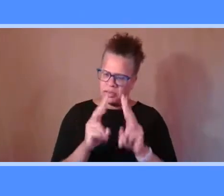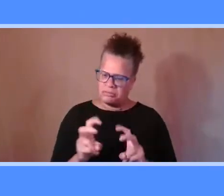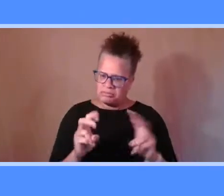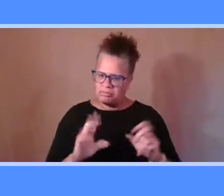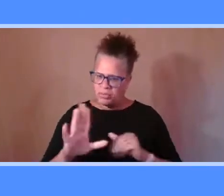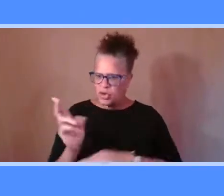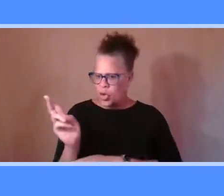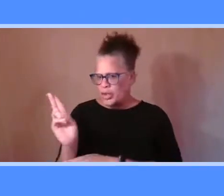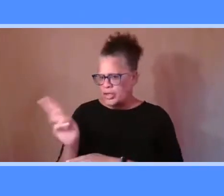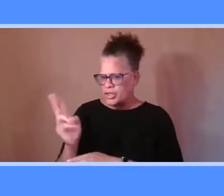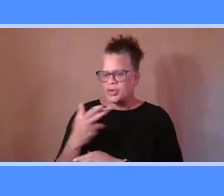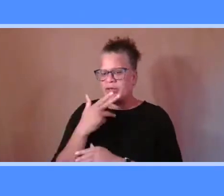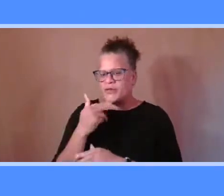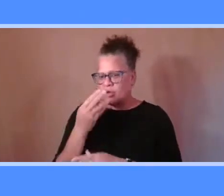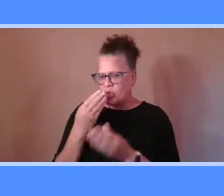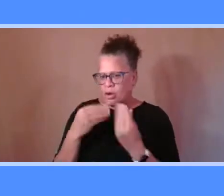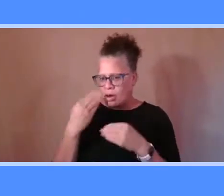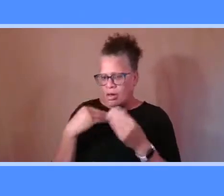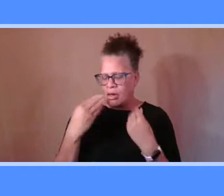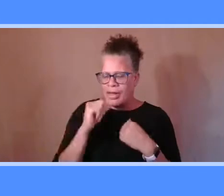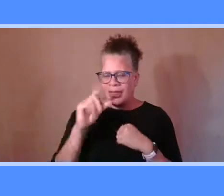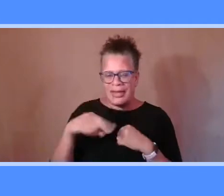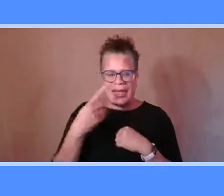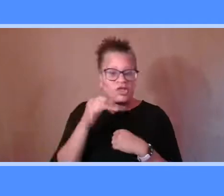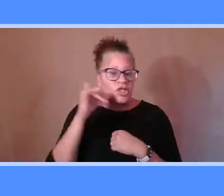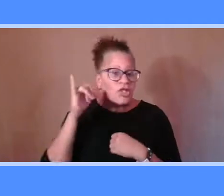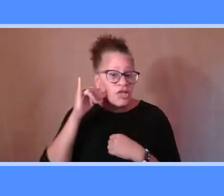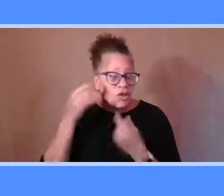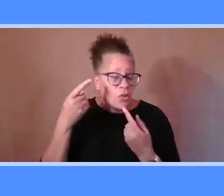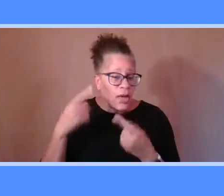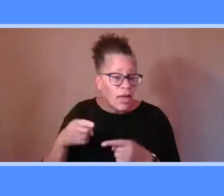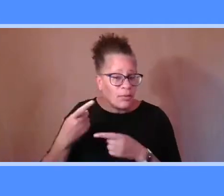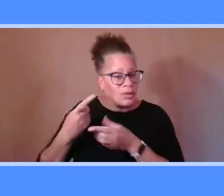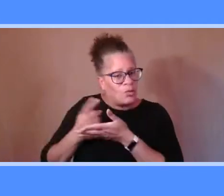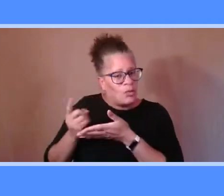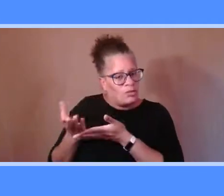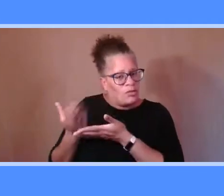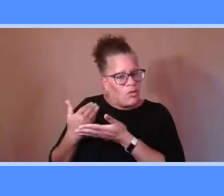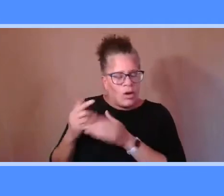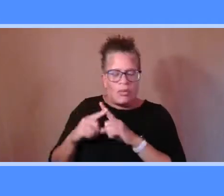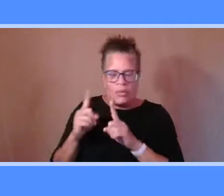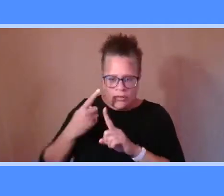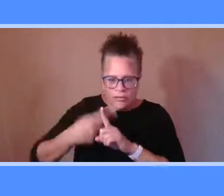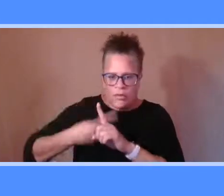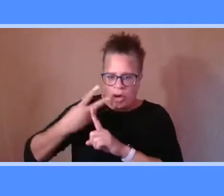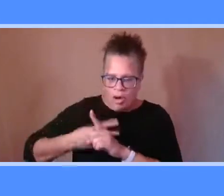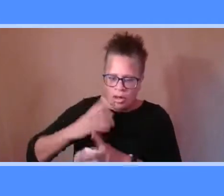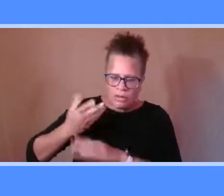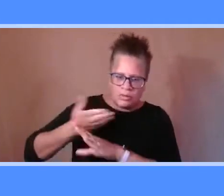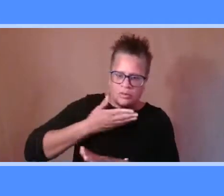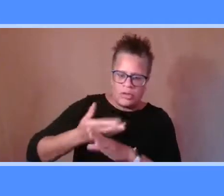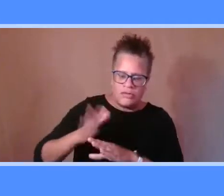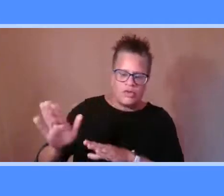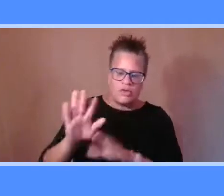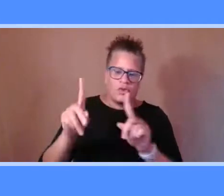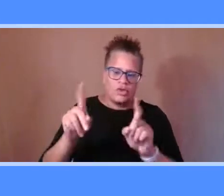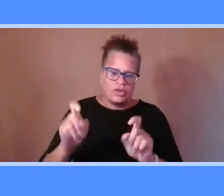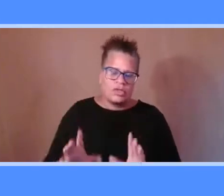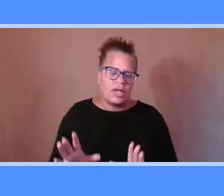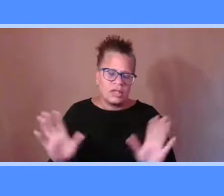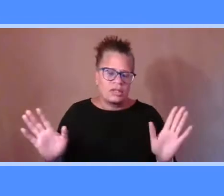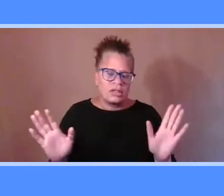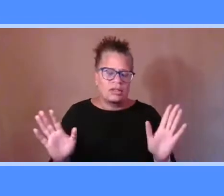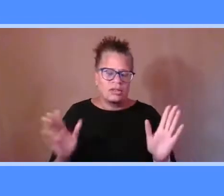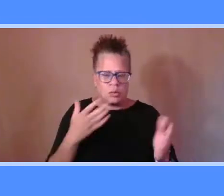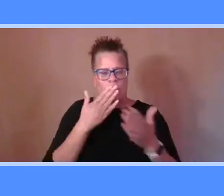your history of sugar eating, not just yesterday or the week prior, but for months previous to the test. So it really